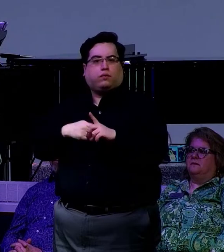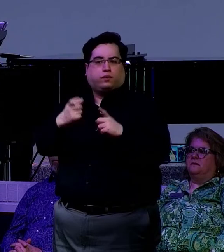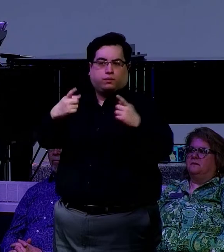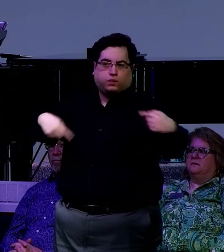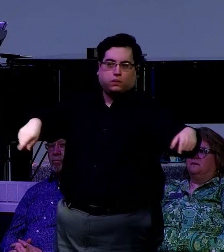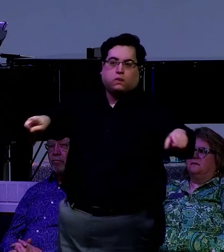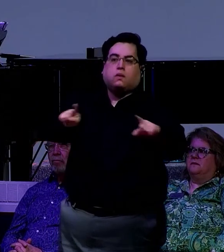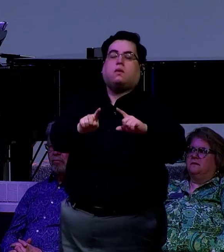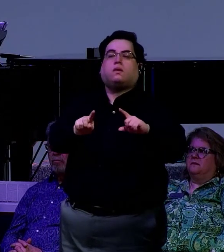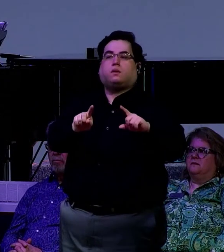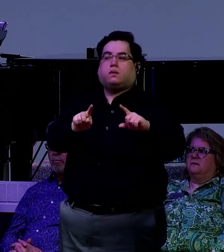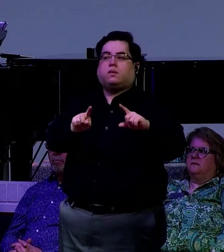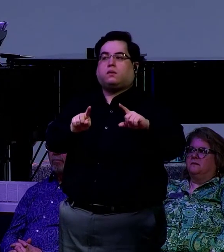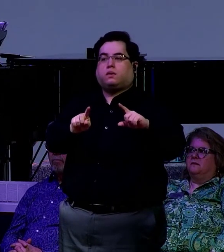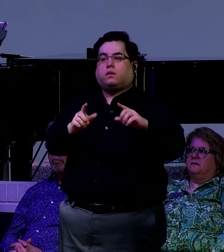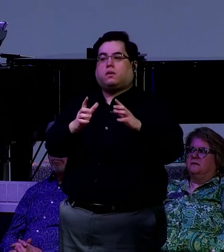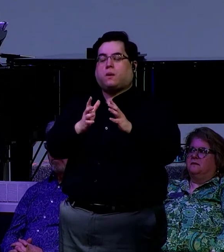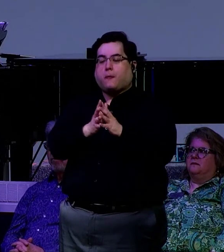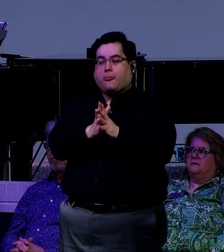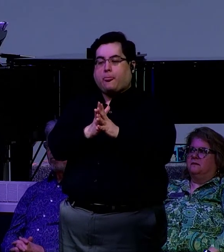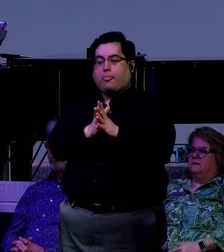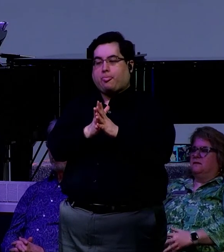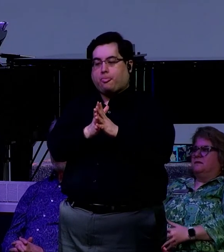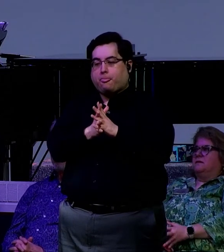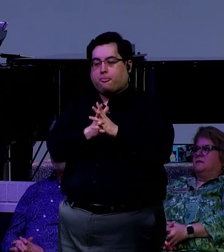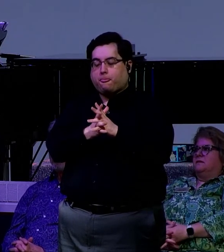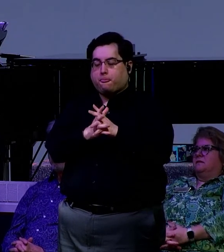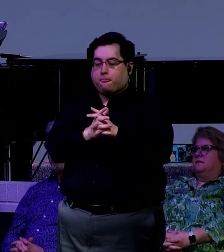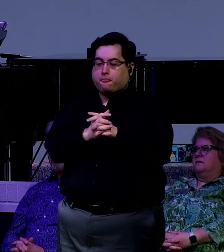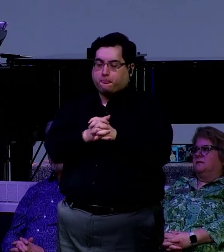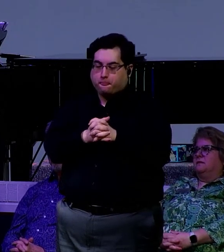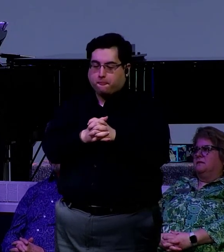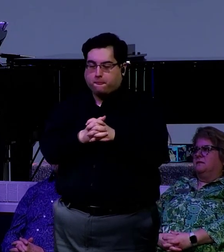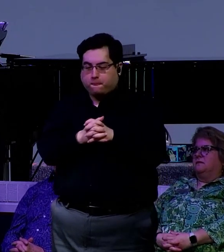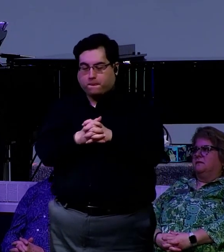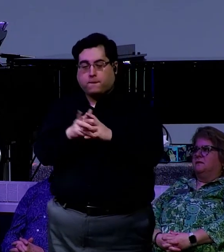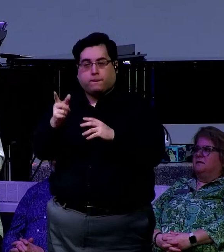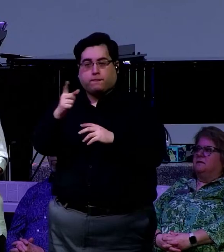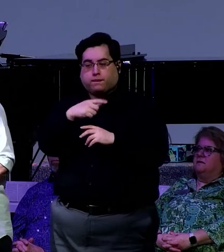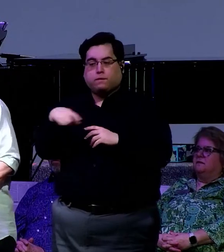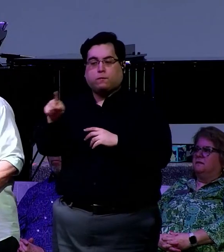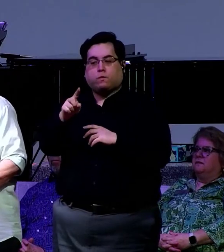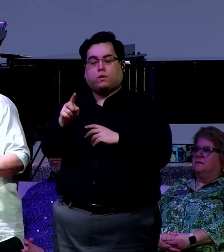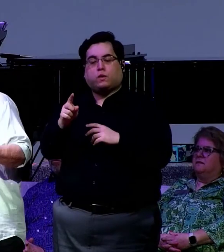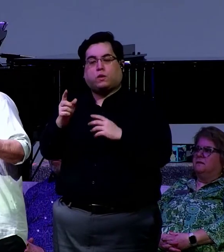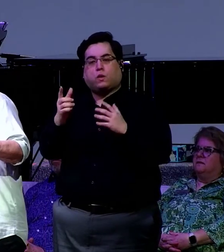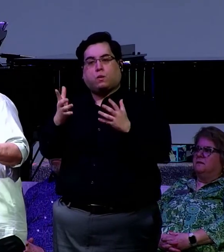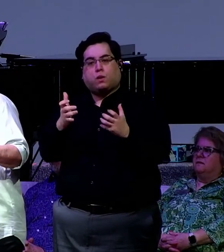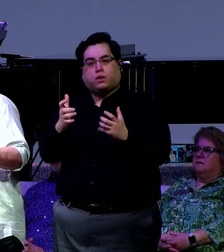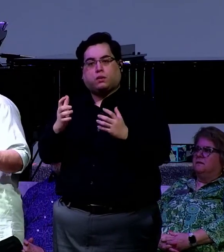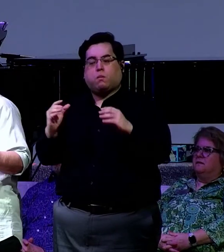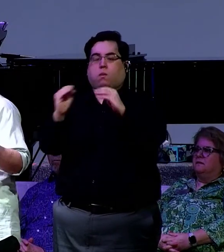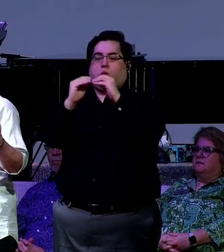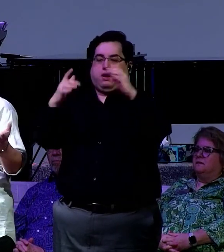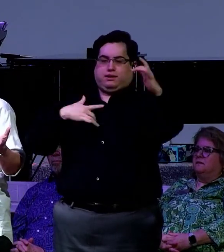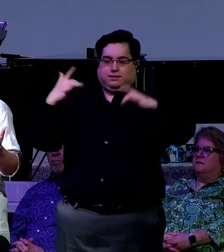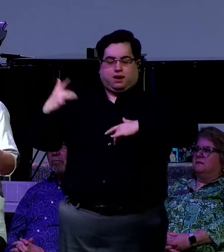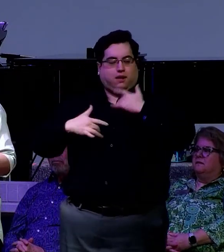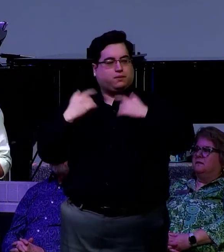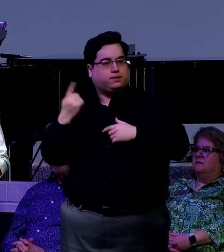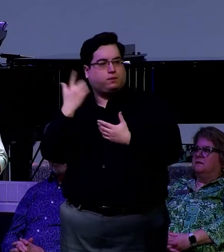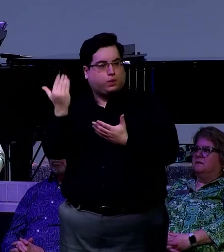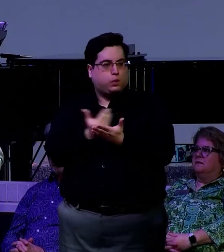y'all was that y'all wanted more excitement, something